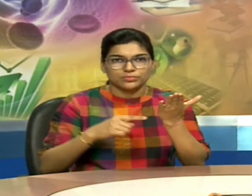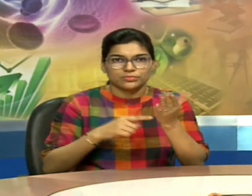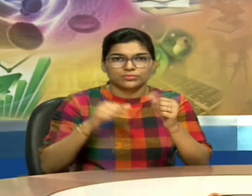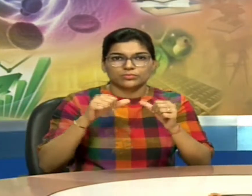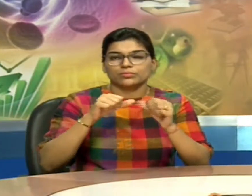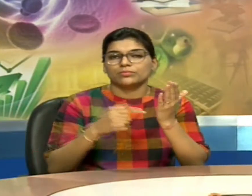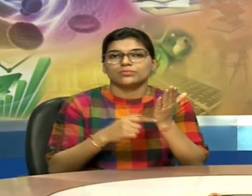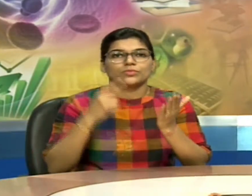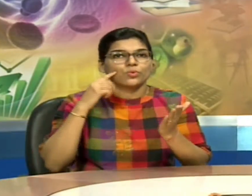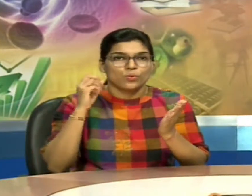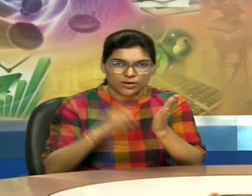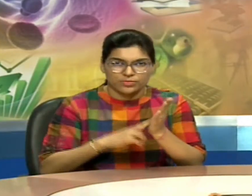deforestation.